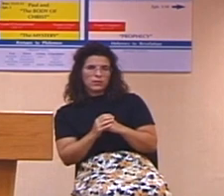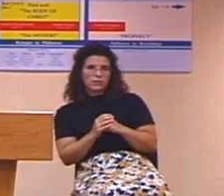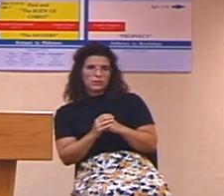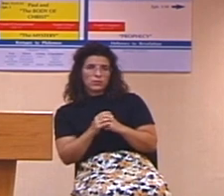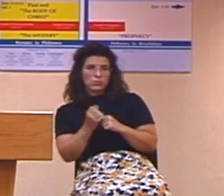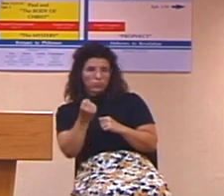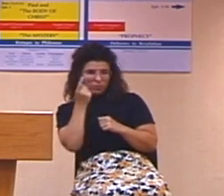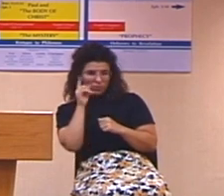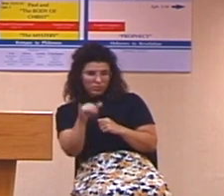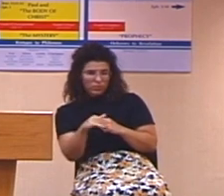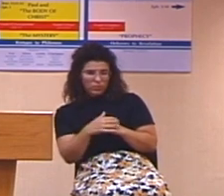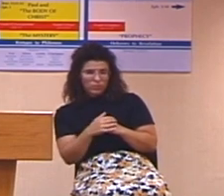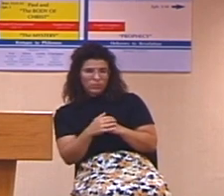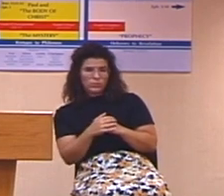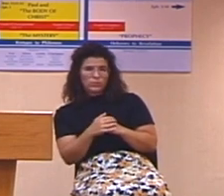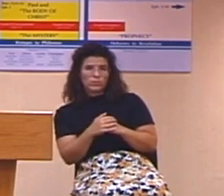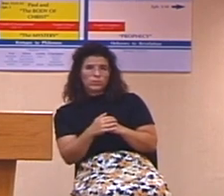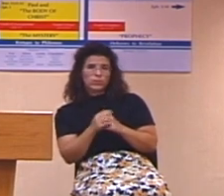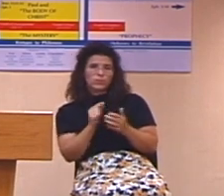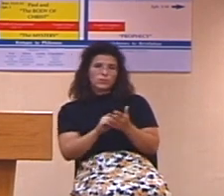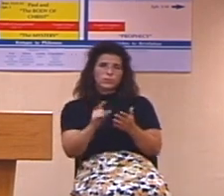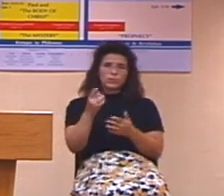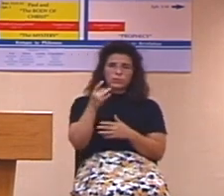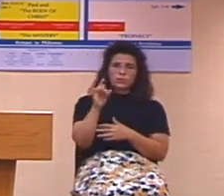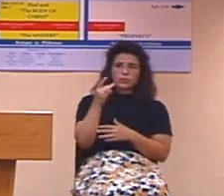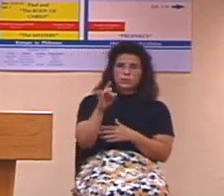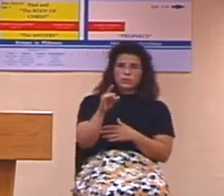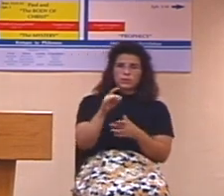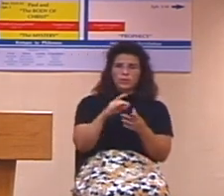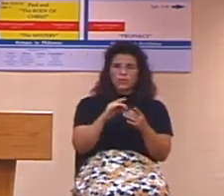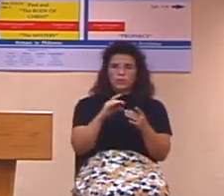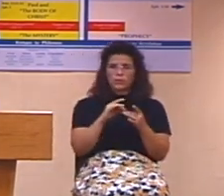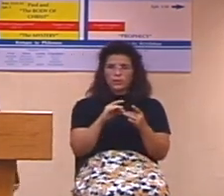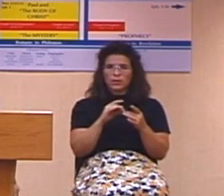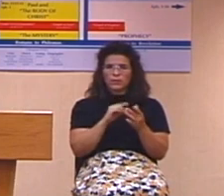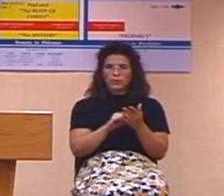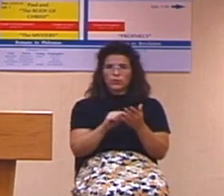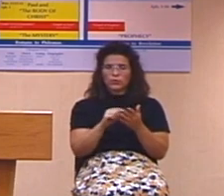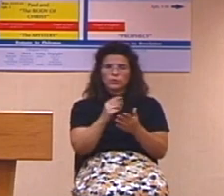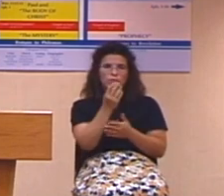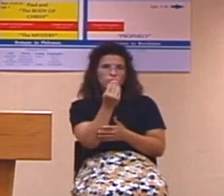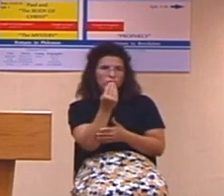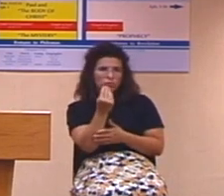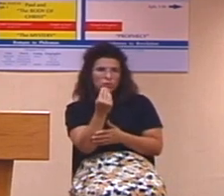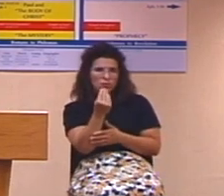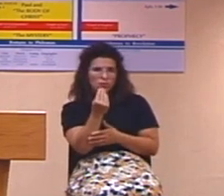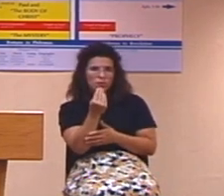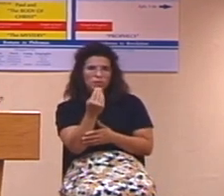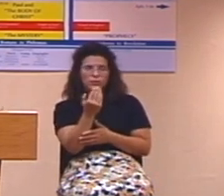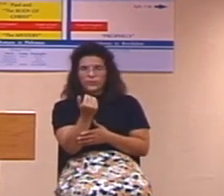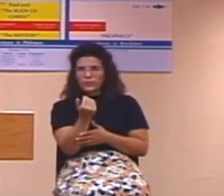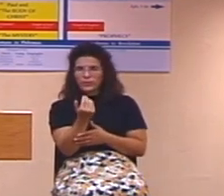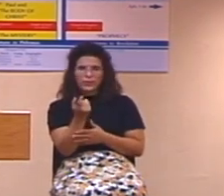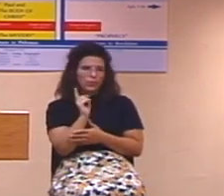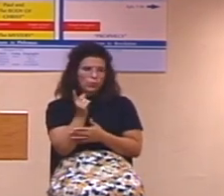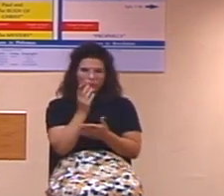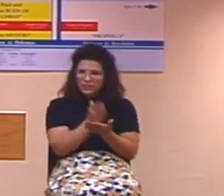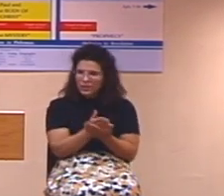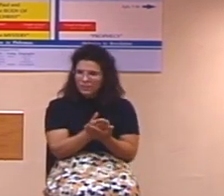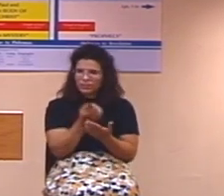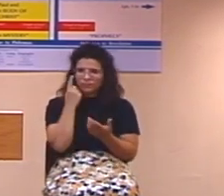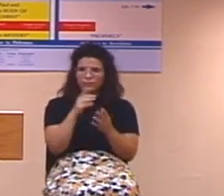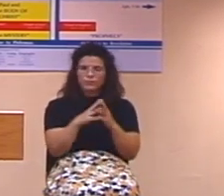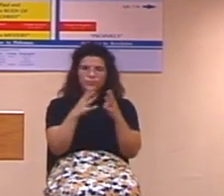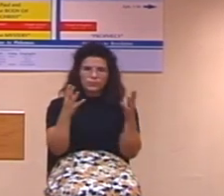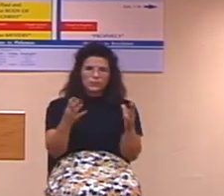You follow that? Verse 18. By the way, verse 15, verse 14, where to stop? For as